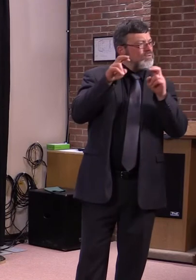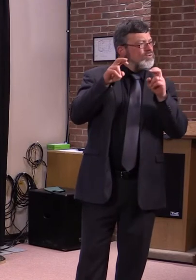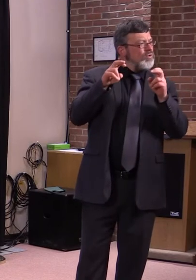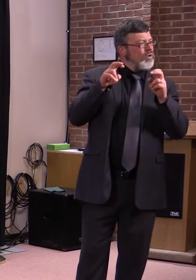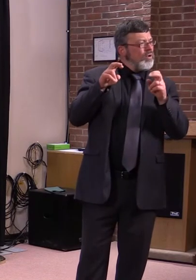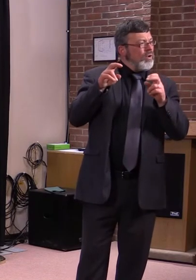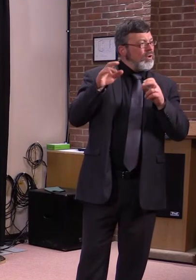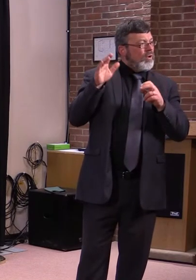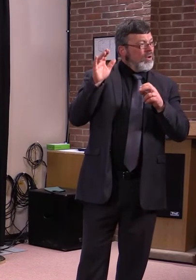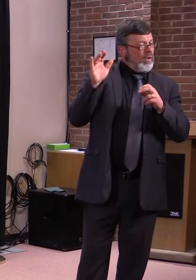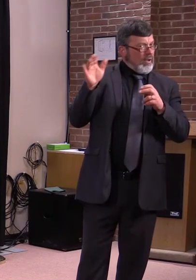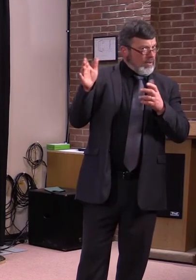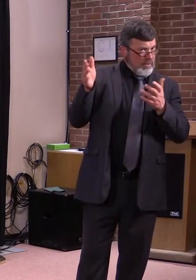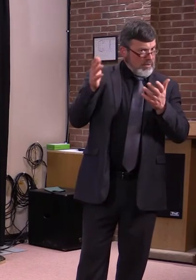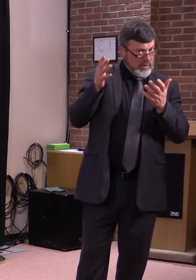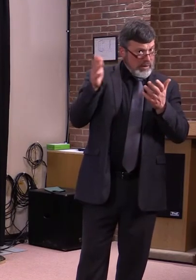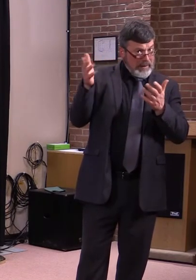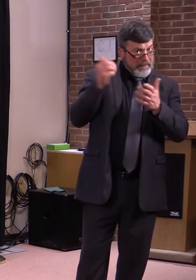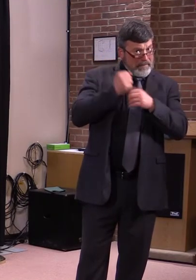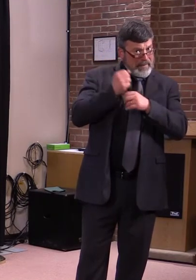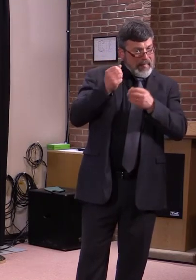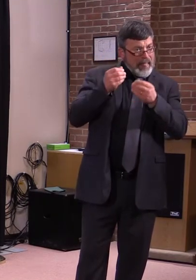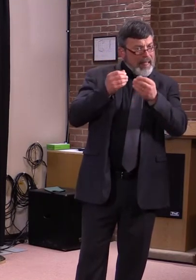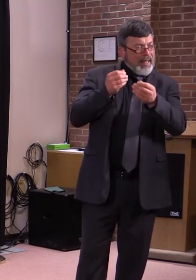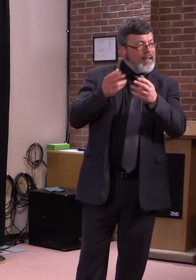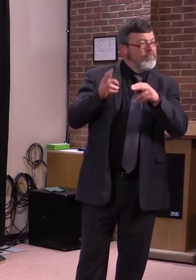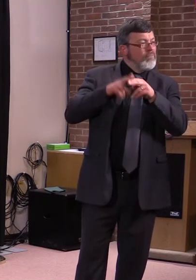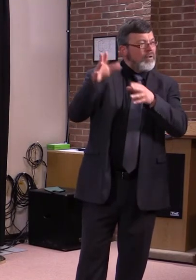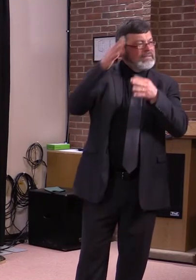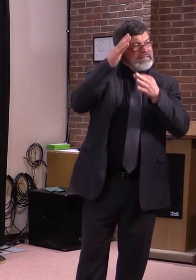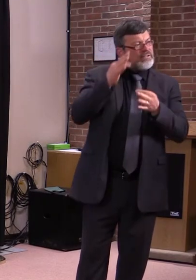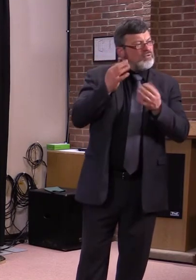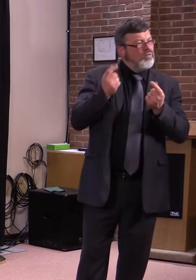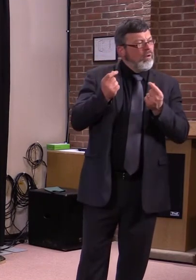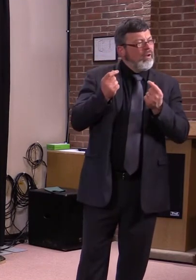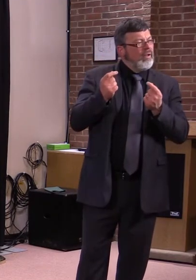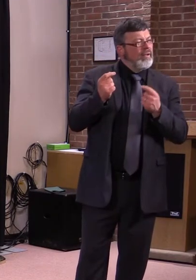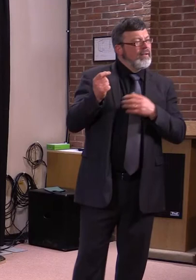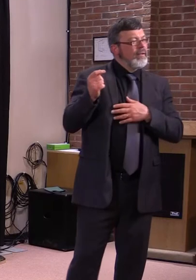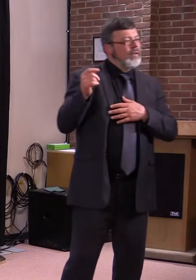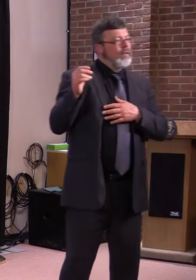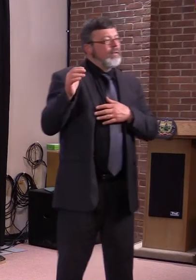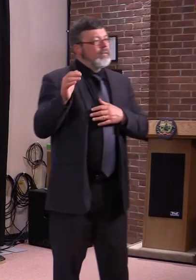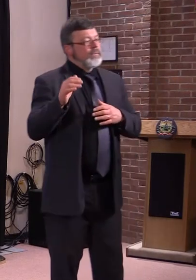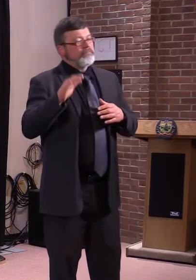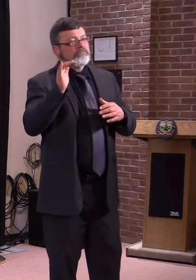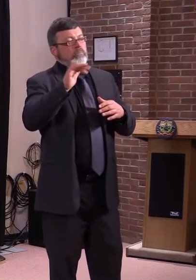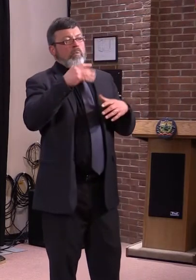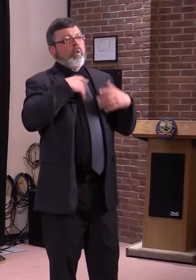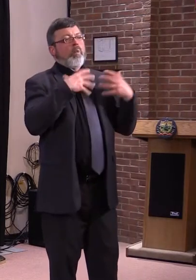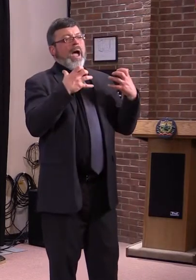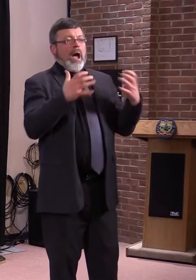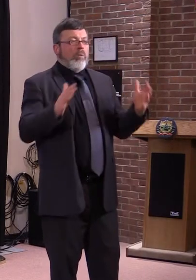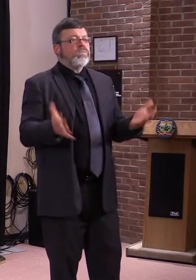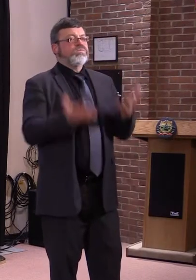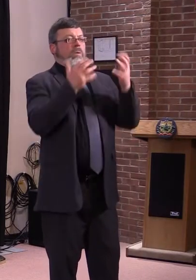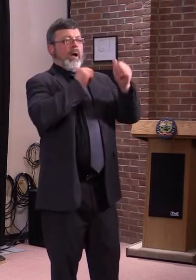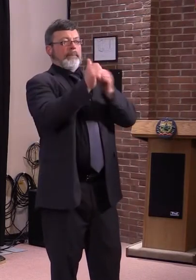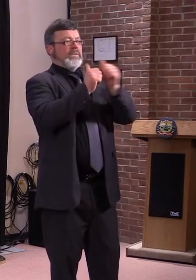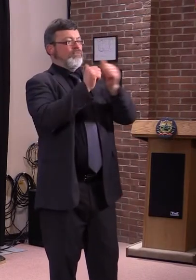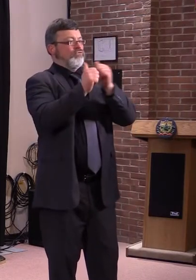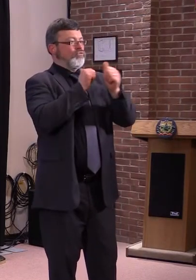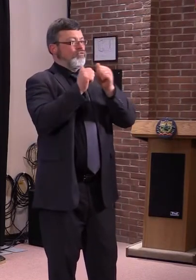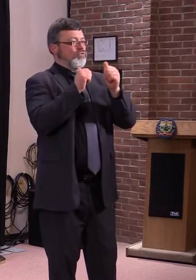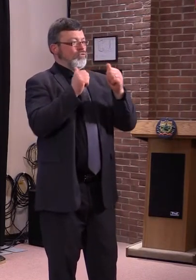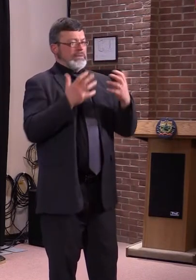here? Well, I think we'll find that out once the campaign really begins. But at this point in time, again, I